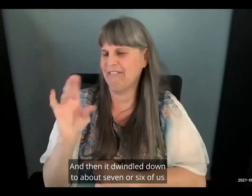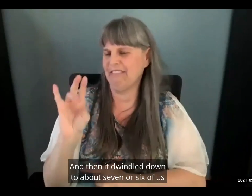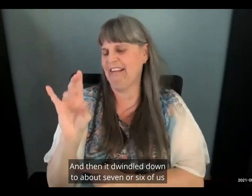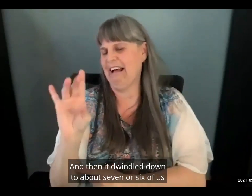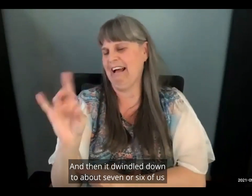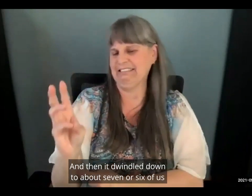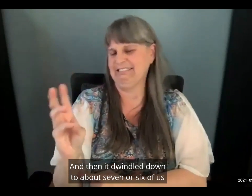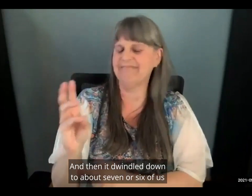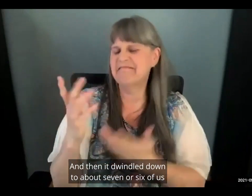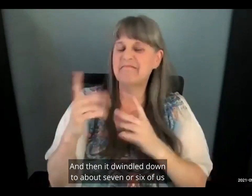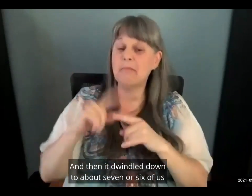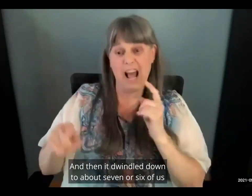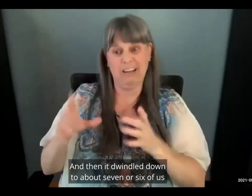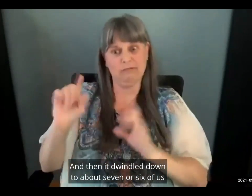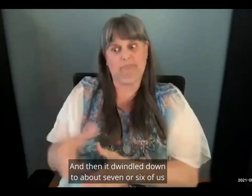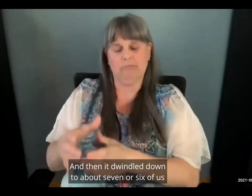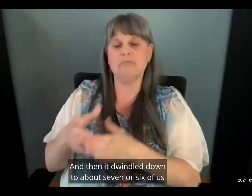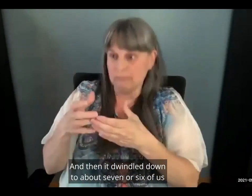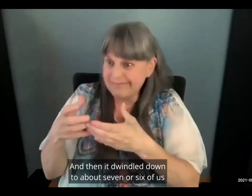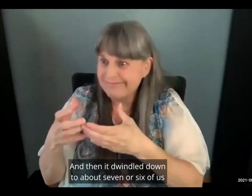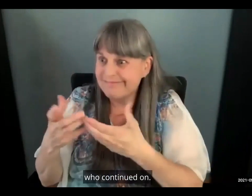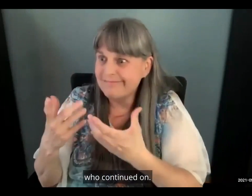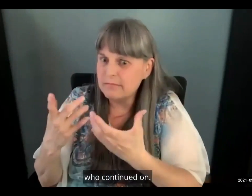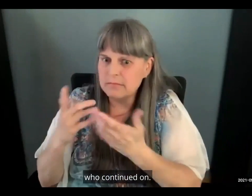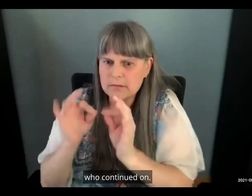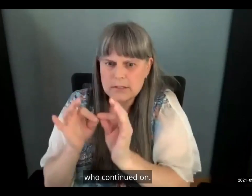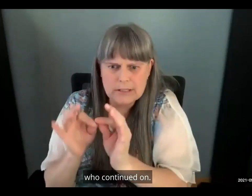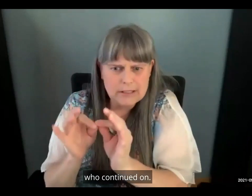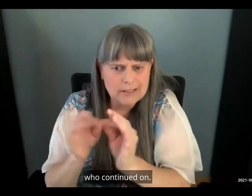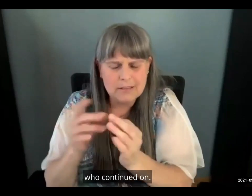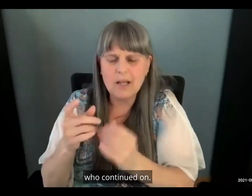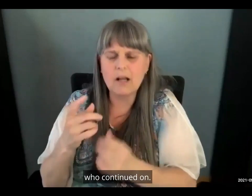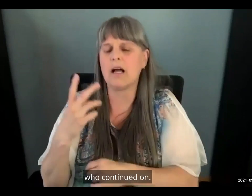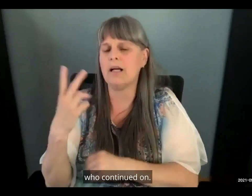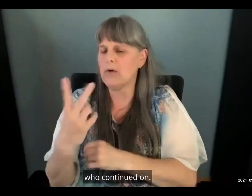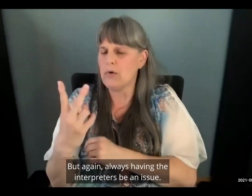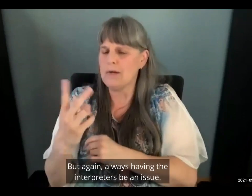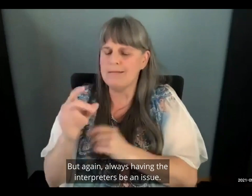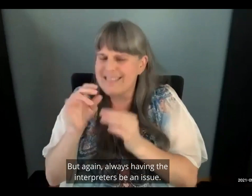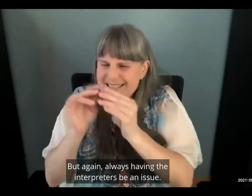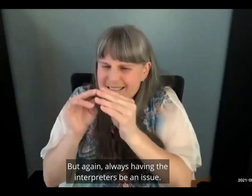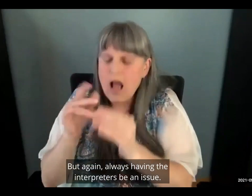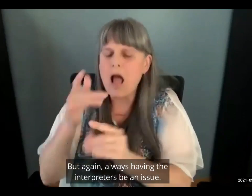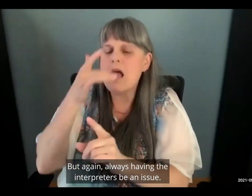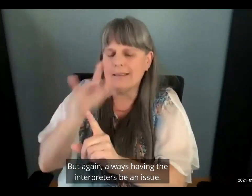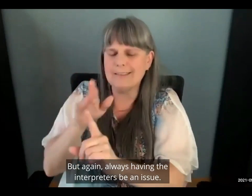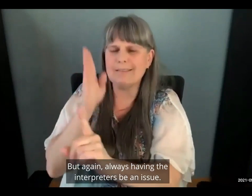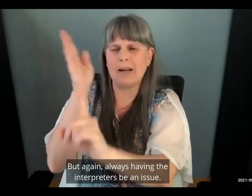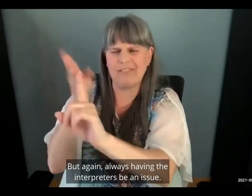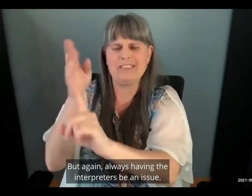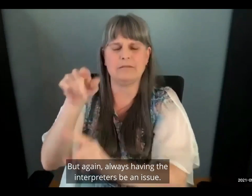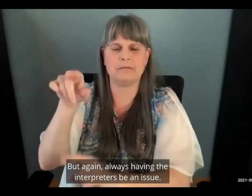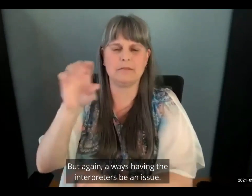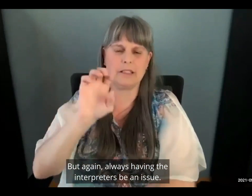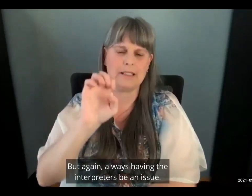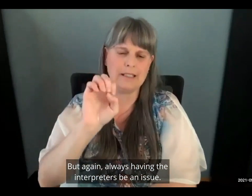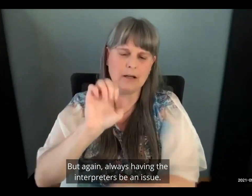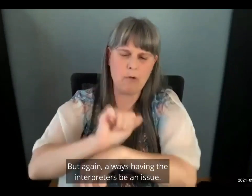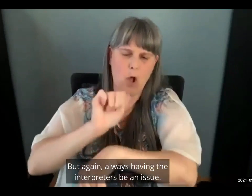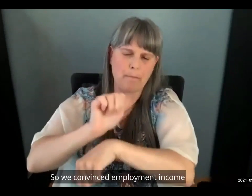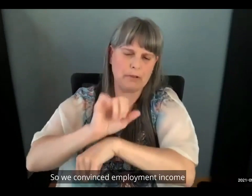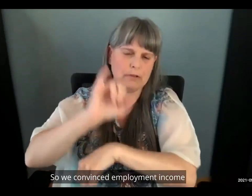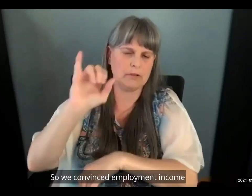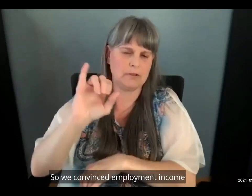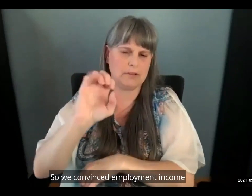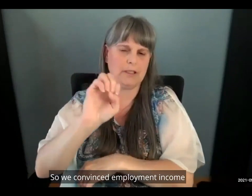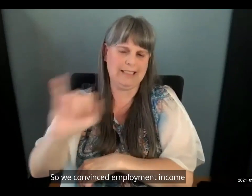of us. And then it dwindled down to about 7 or 6 of us who continued on. But again, always having the interpreters be an